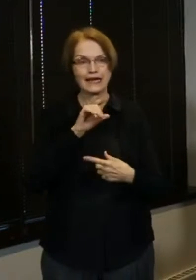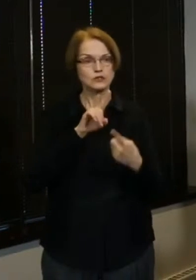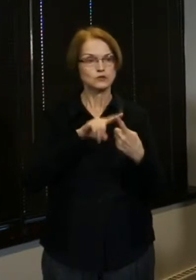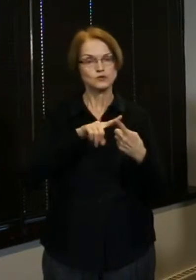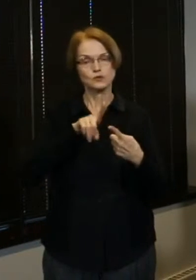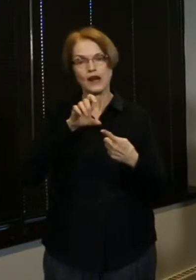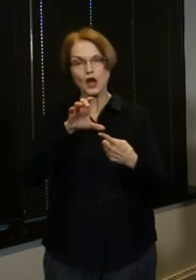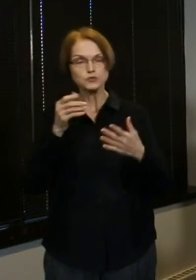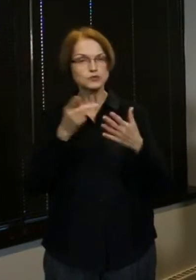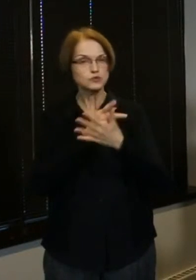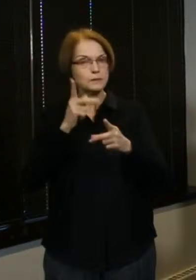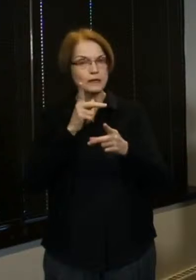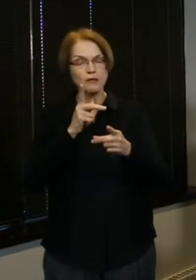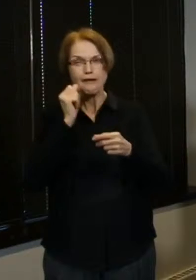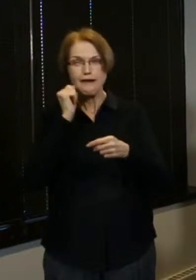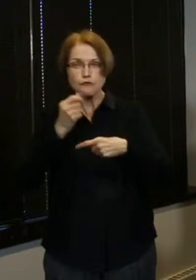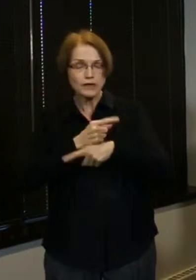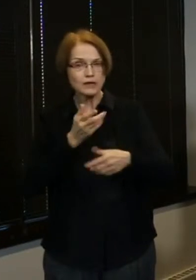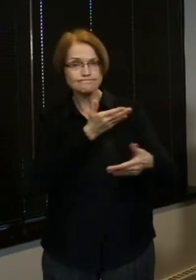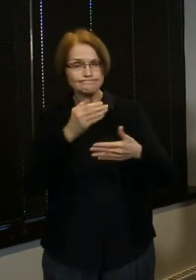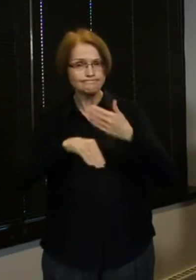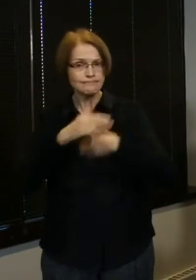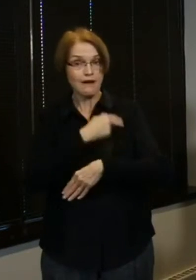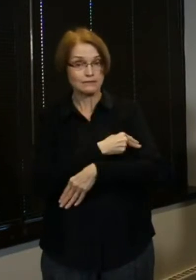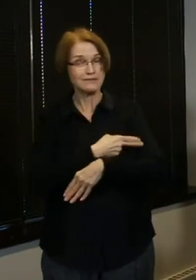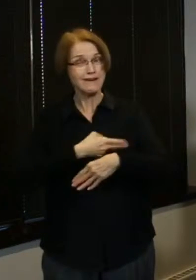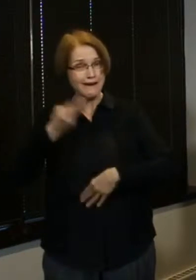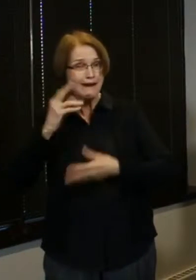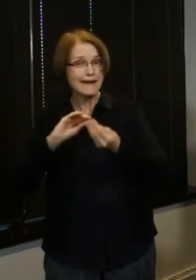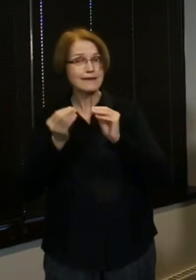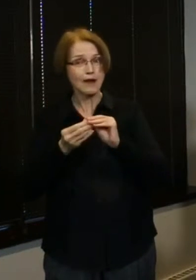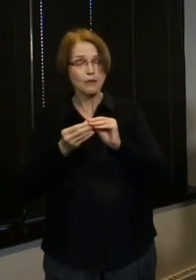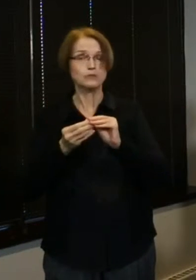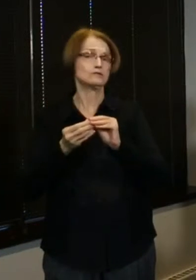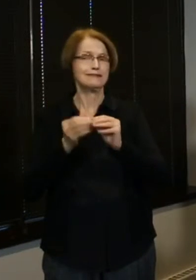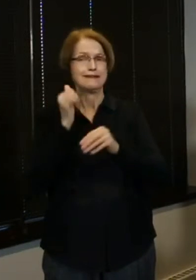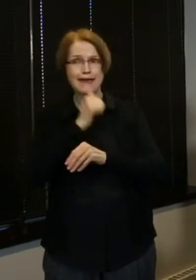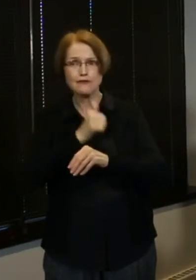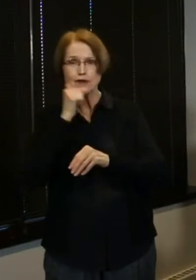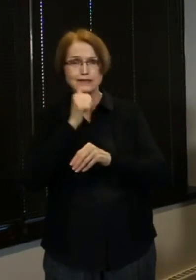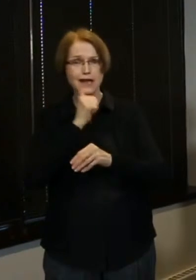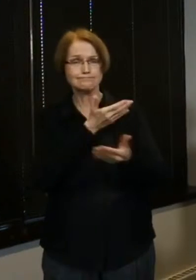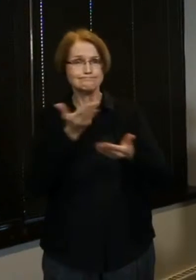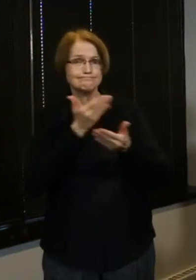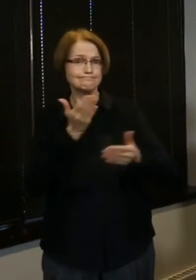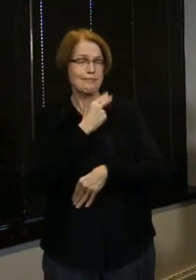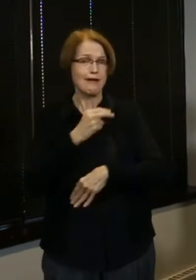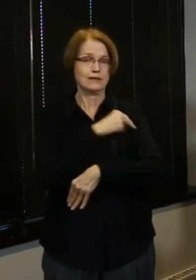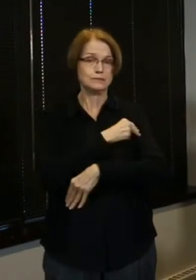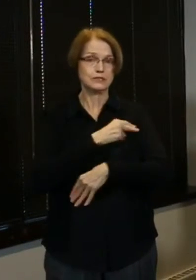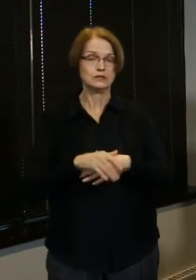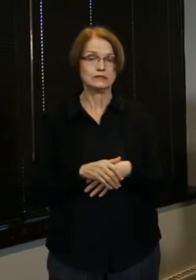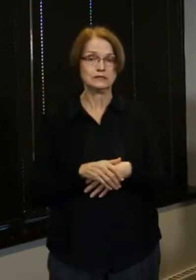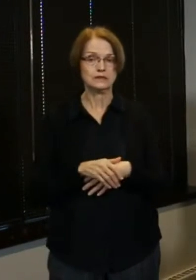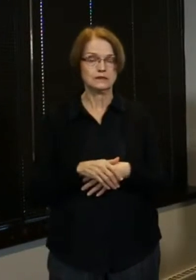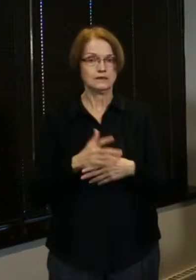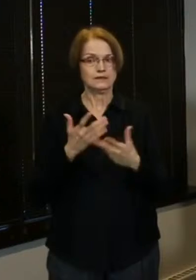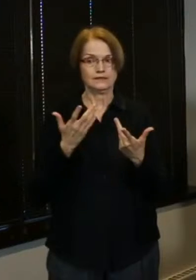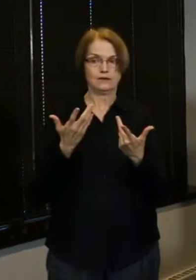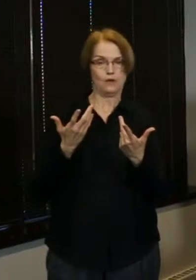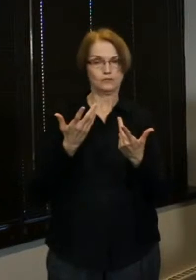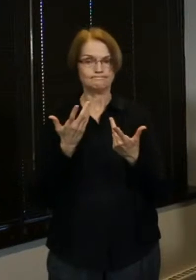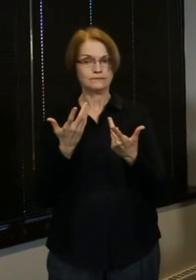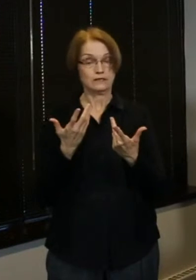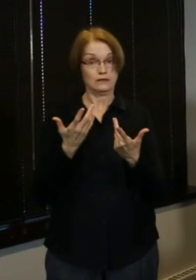day. And that's still a really significant number of people being admitted every day to the hospital, particularly when we're still waiting